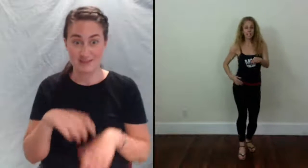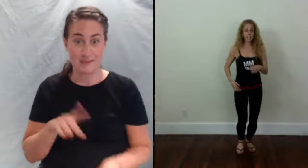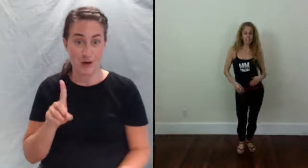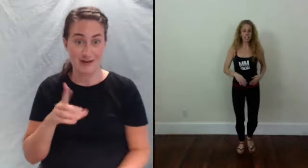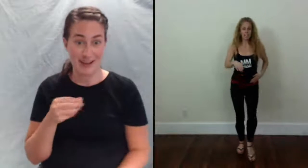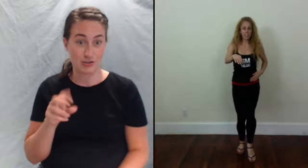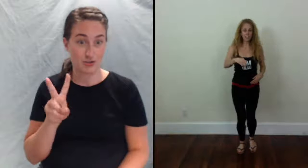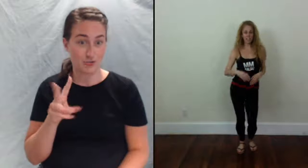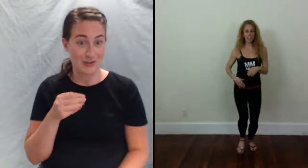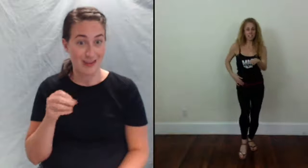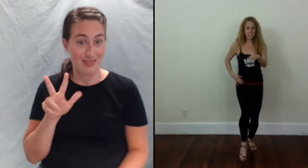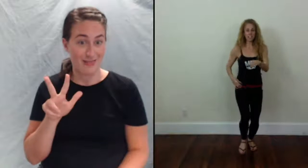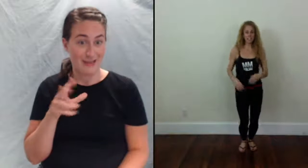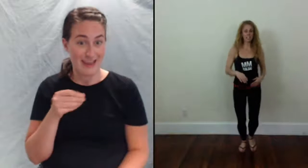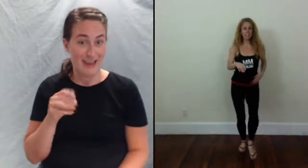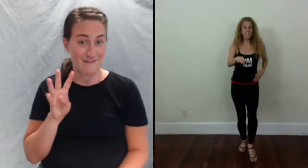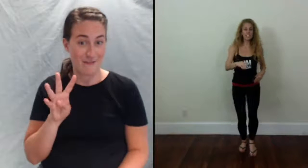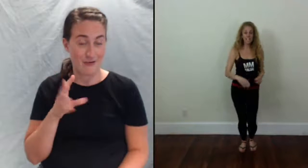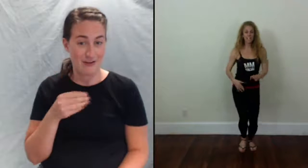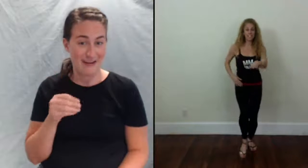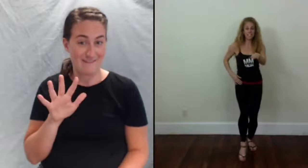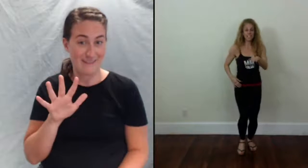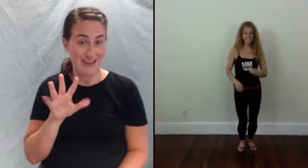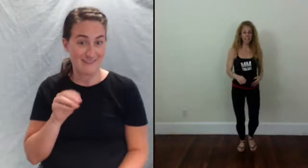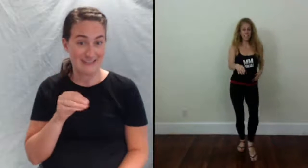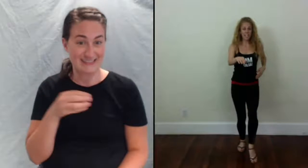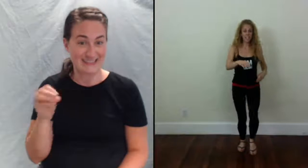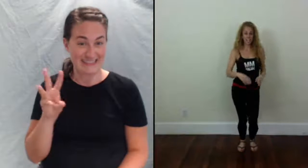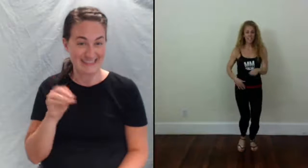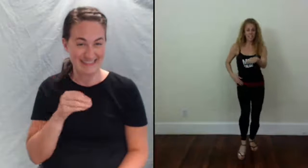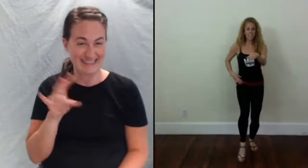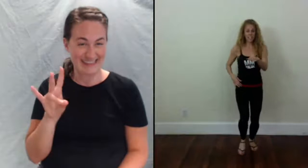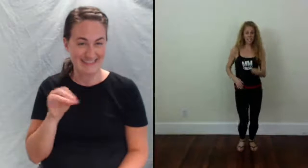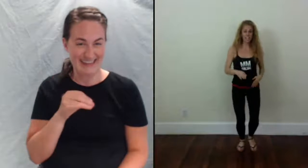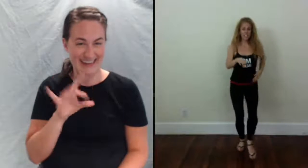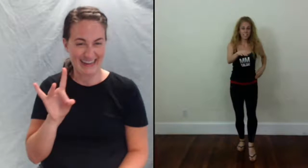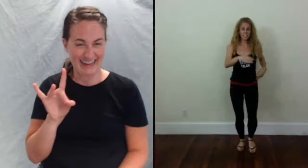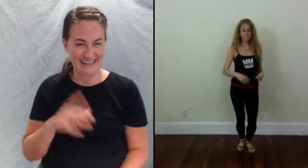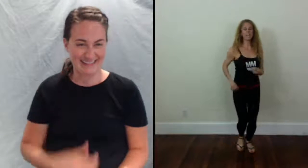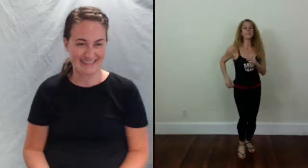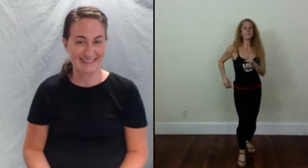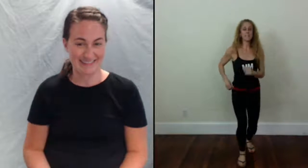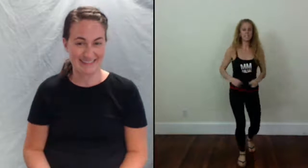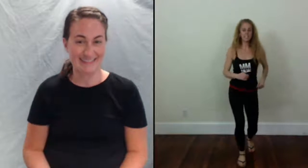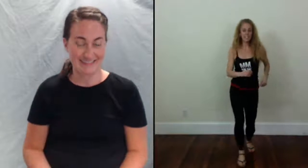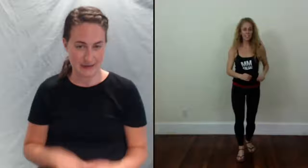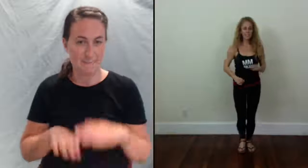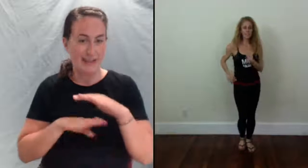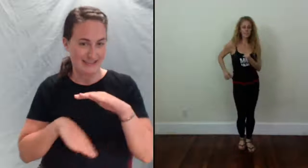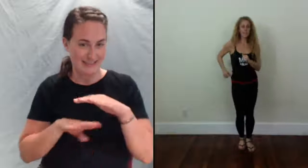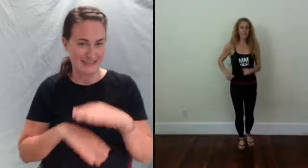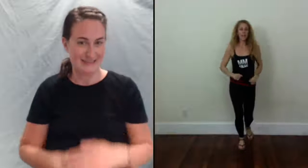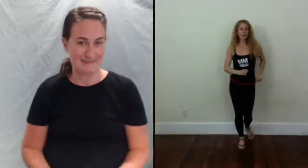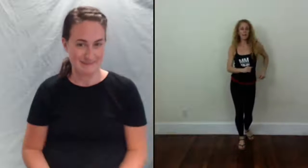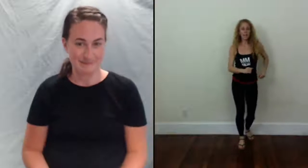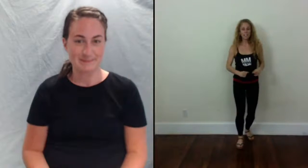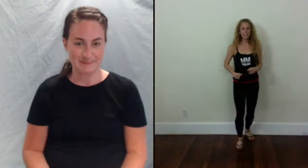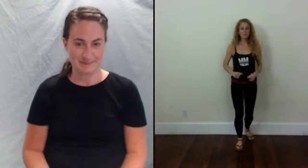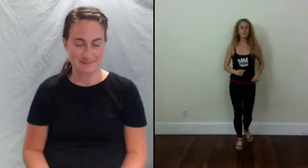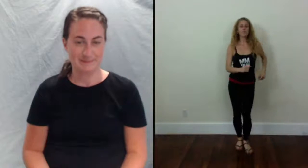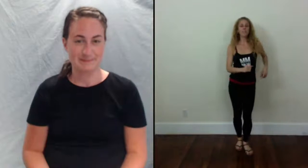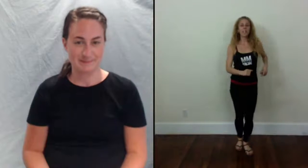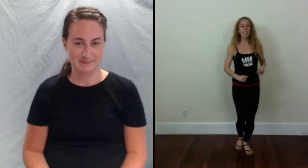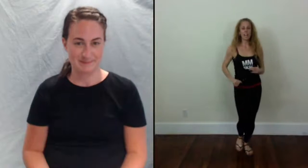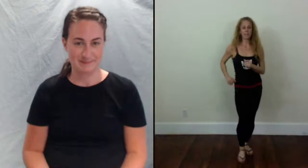And touch, and touch, and touch, and touch. Again, touch, touch, touch, touch, and basic,